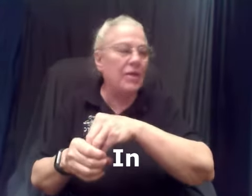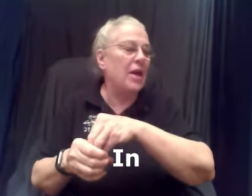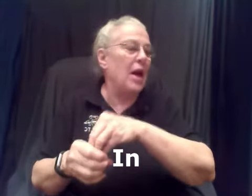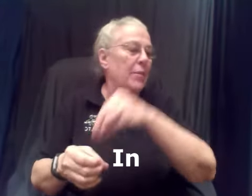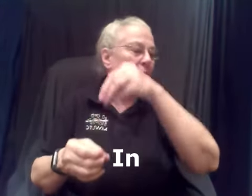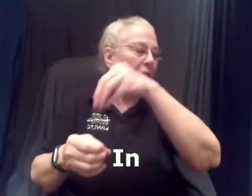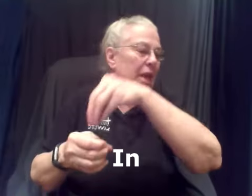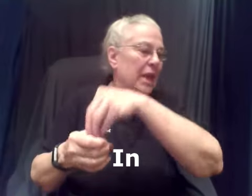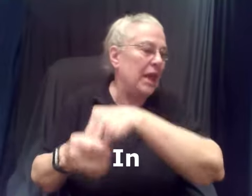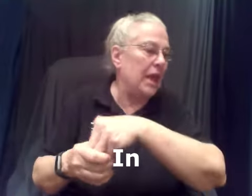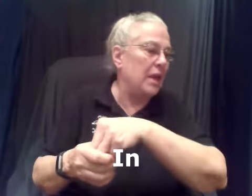cup. In.